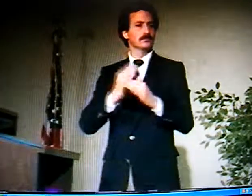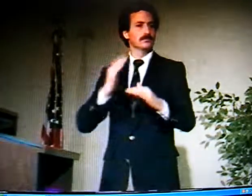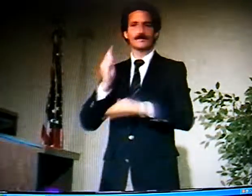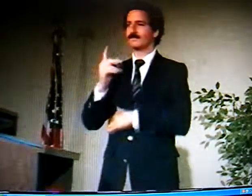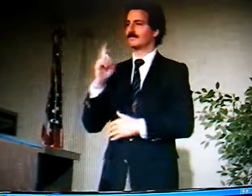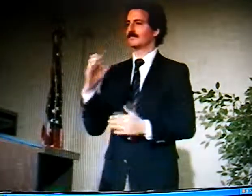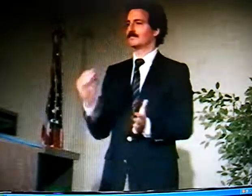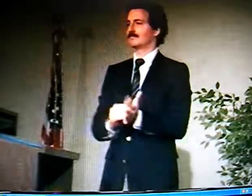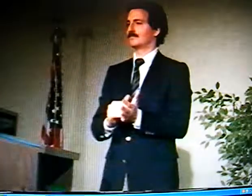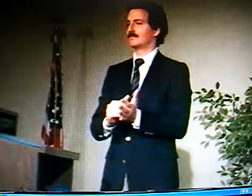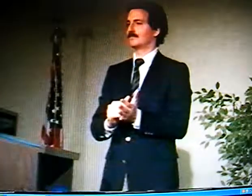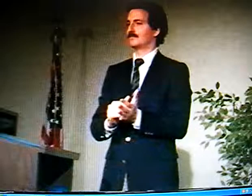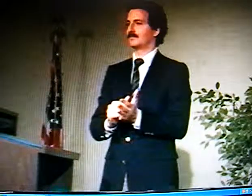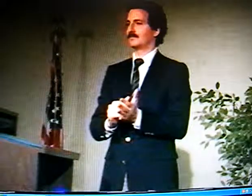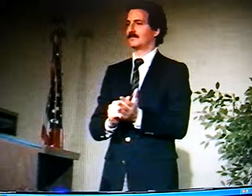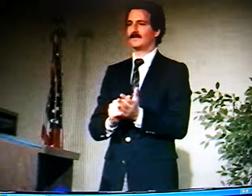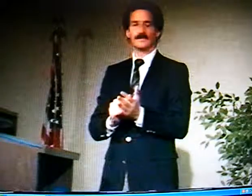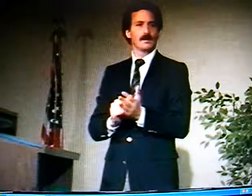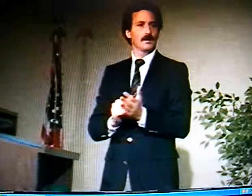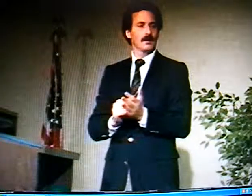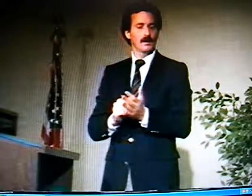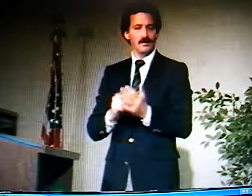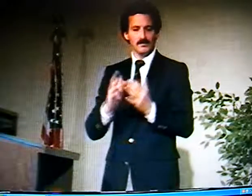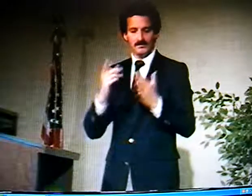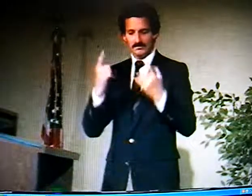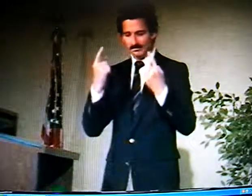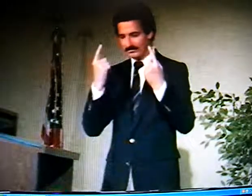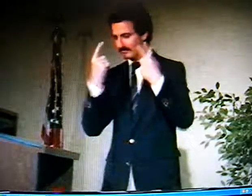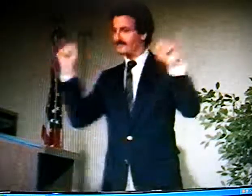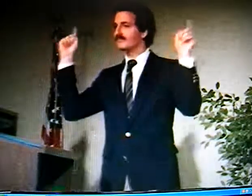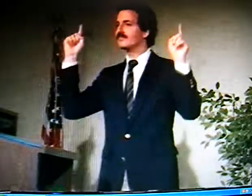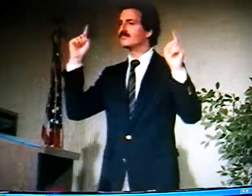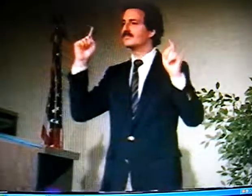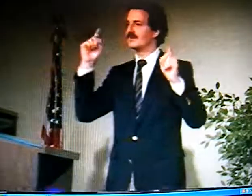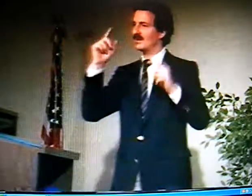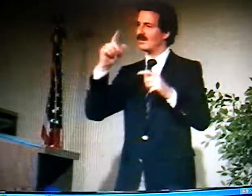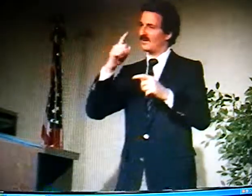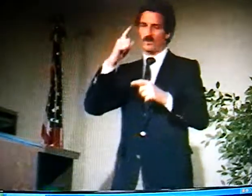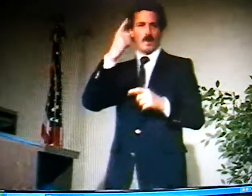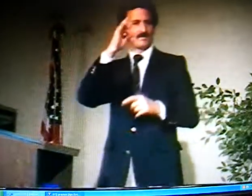process, we were able to make our 100,000. Okay.